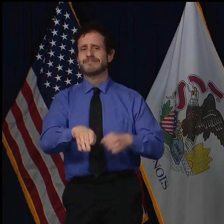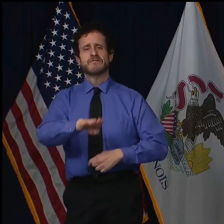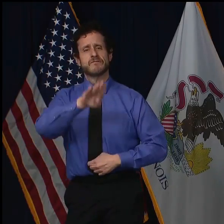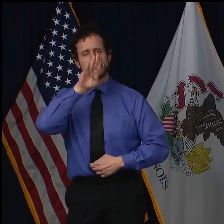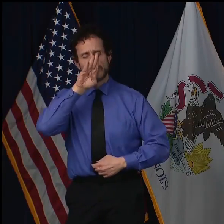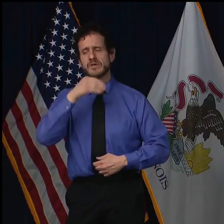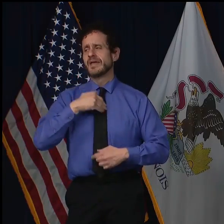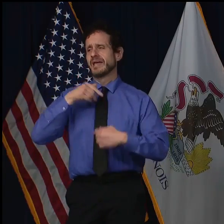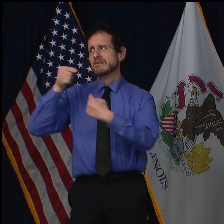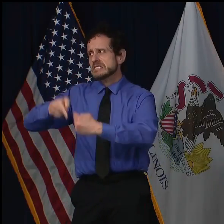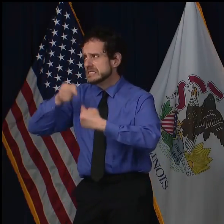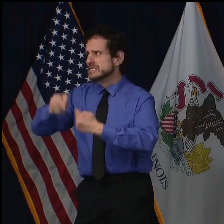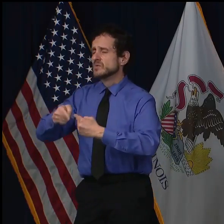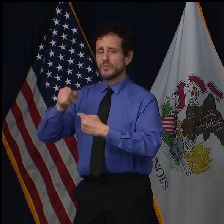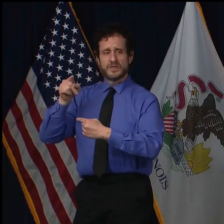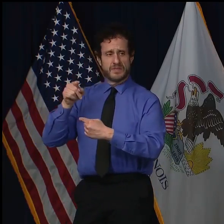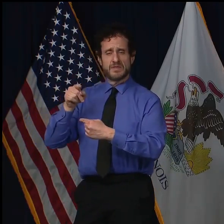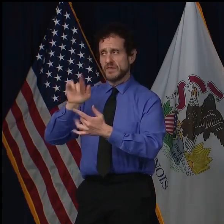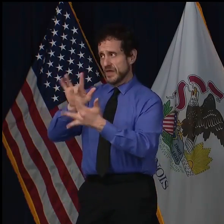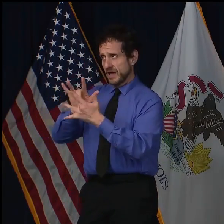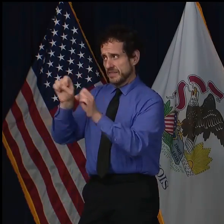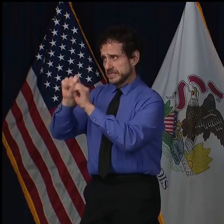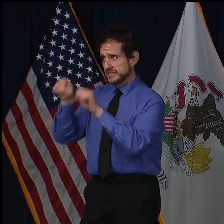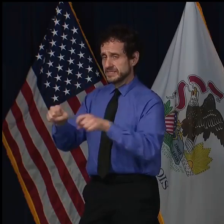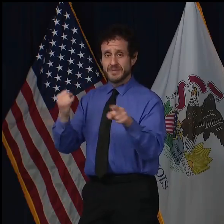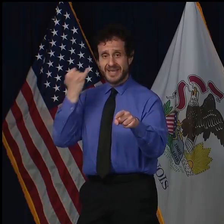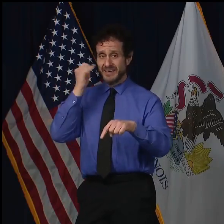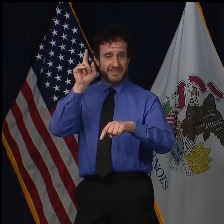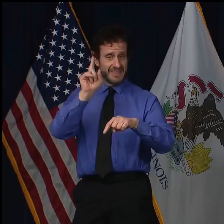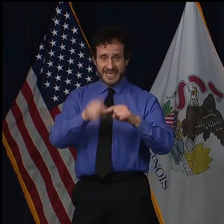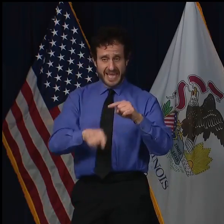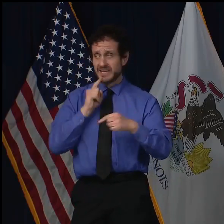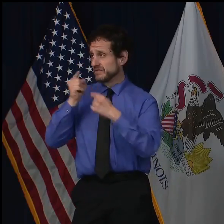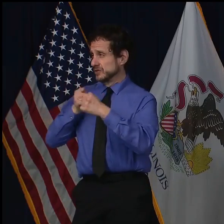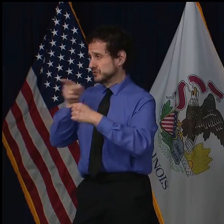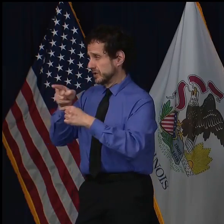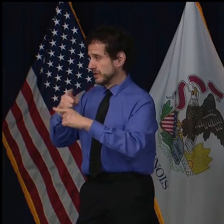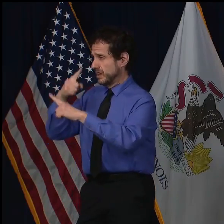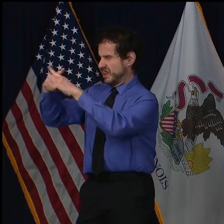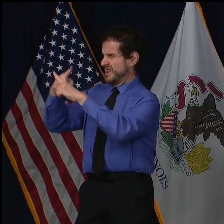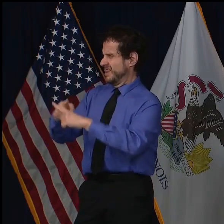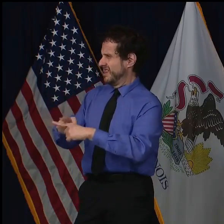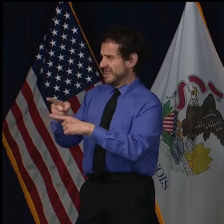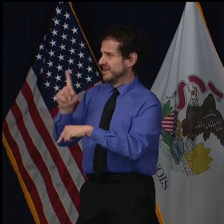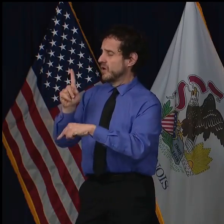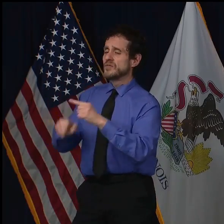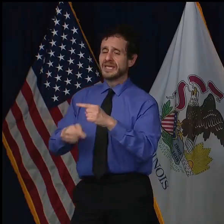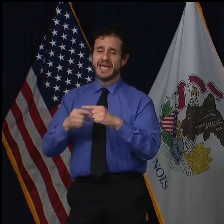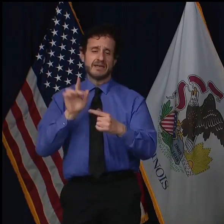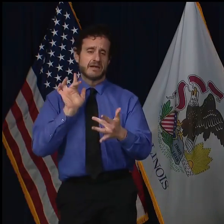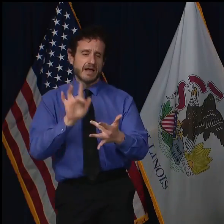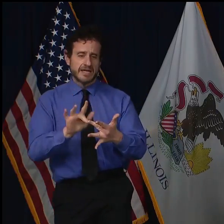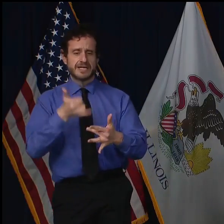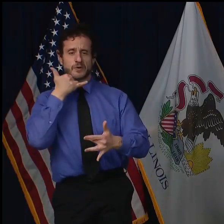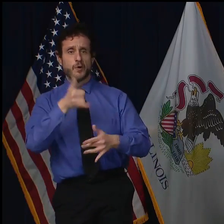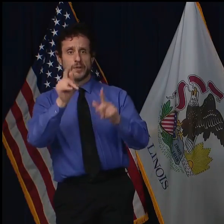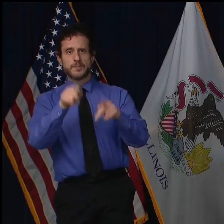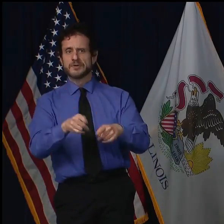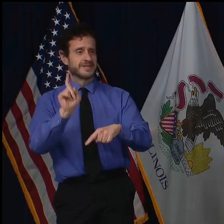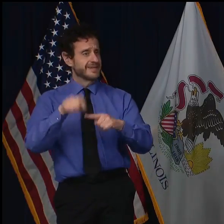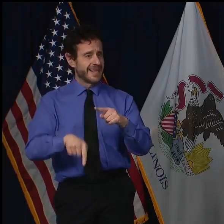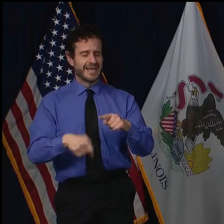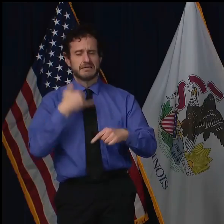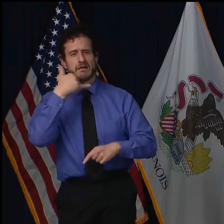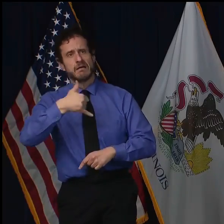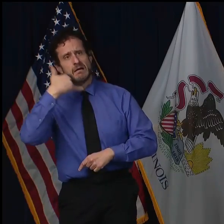difficulty using the online system, and then when they can't, having difficulty getting through to a body. And it's true,